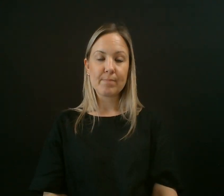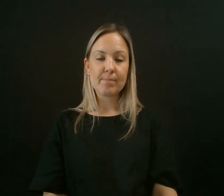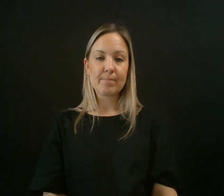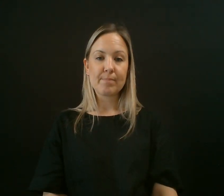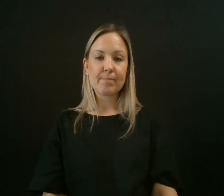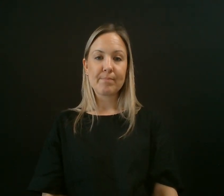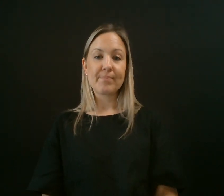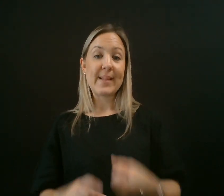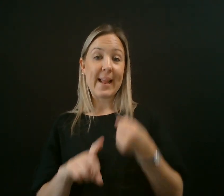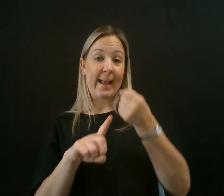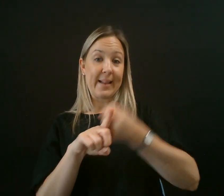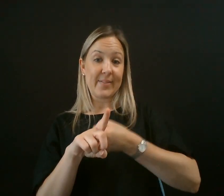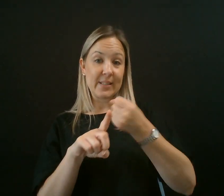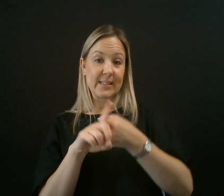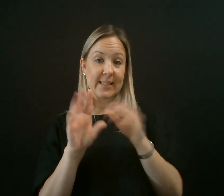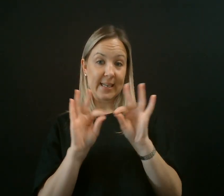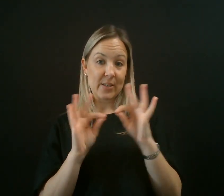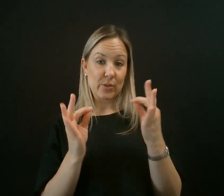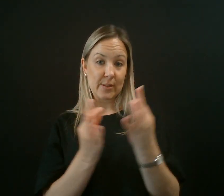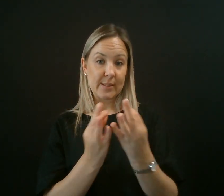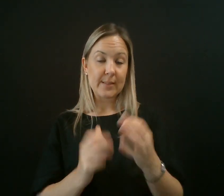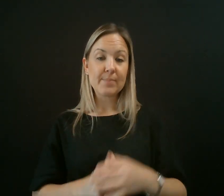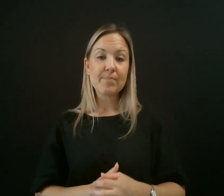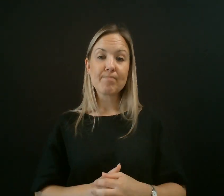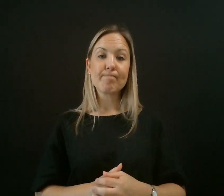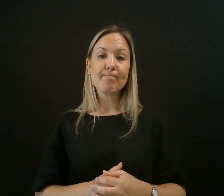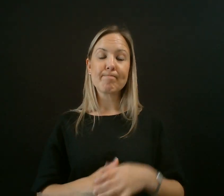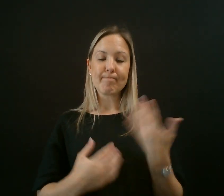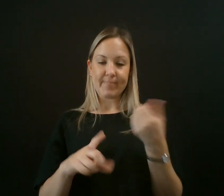Advocacy agencies. An advocacy